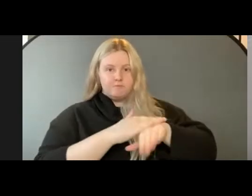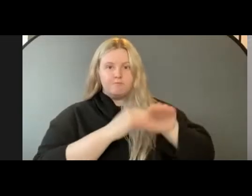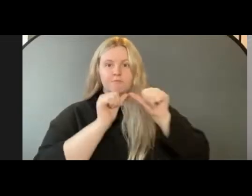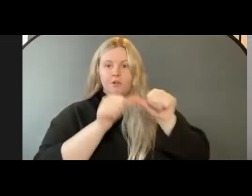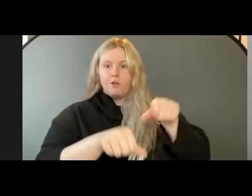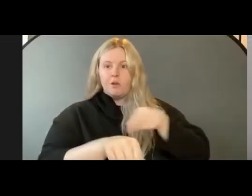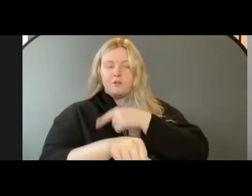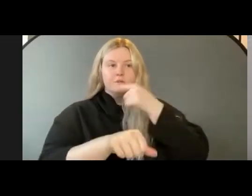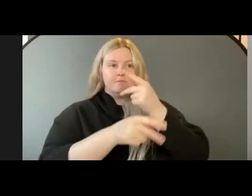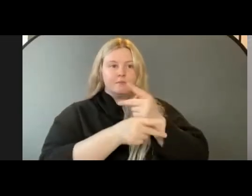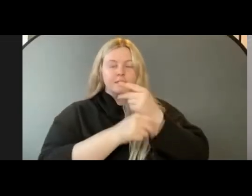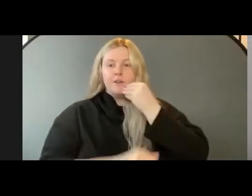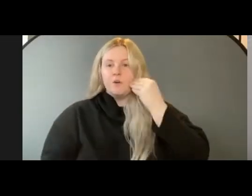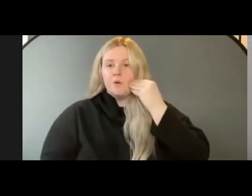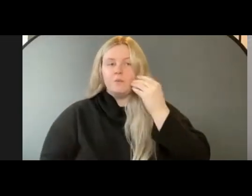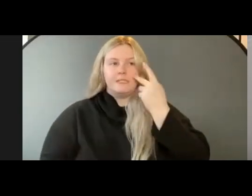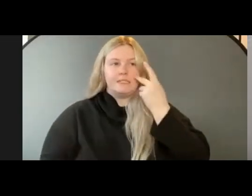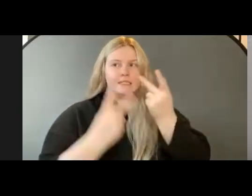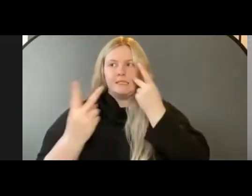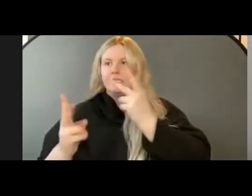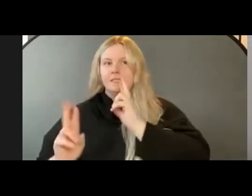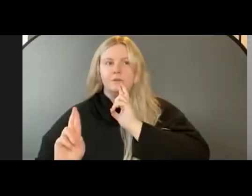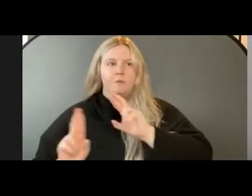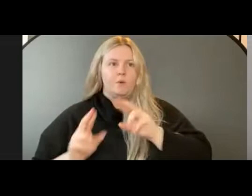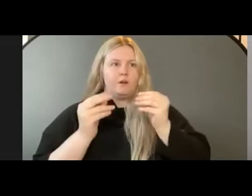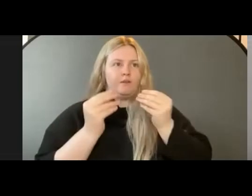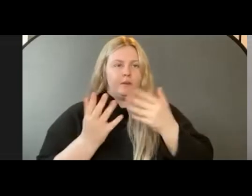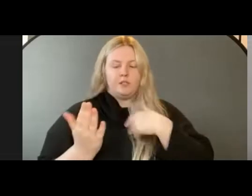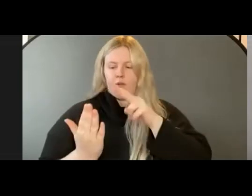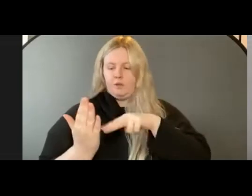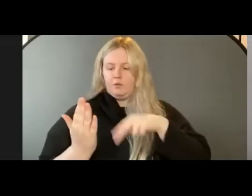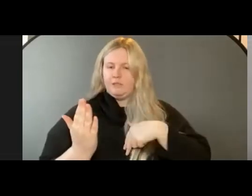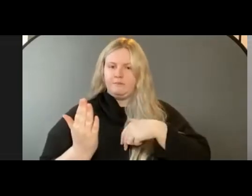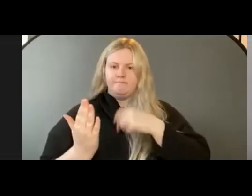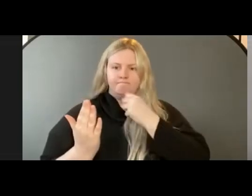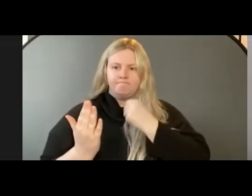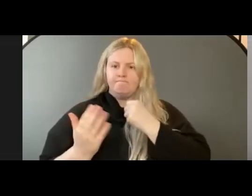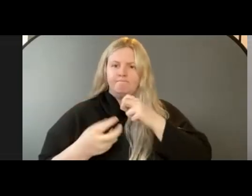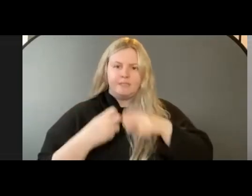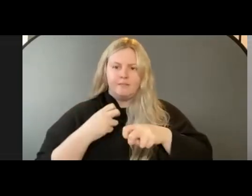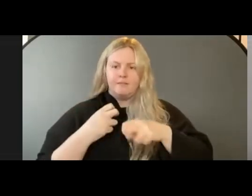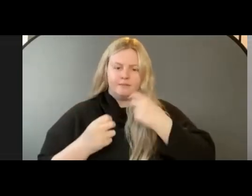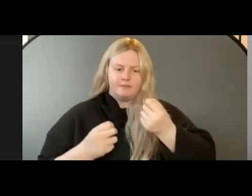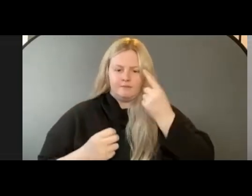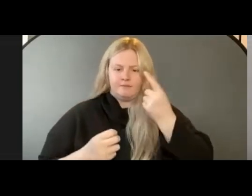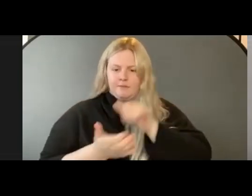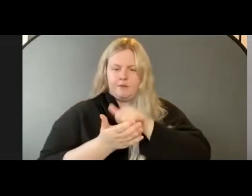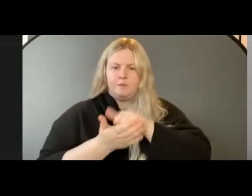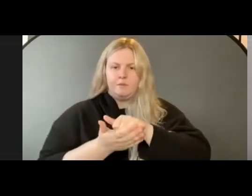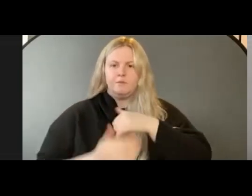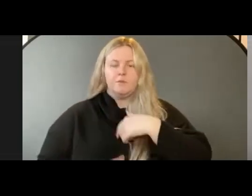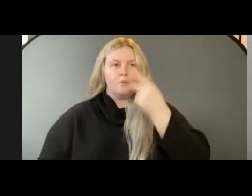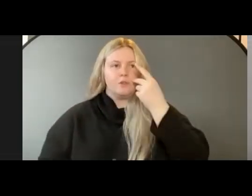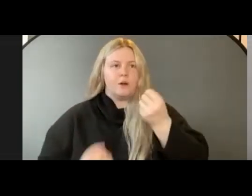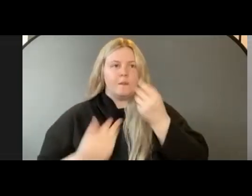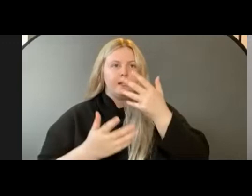resulting report was so horrific, it was hard to read, much less fathom. We saw older people denied the right to